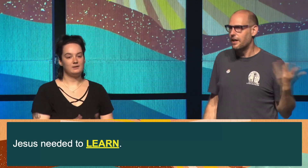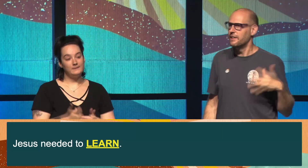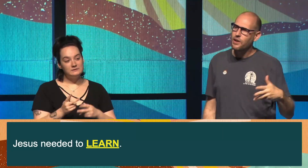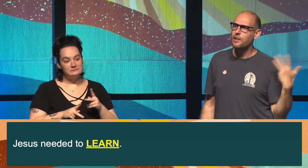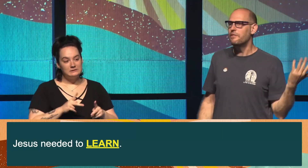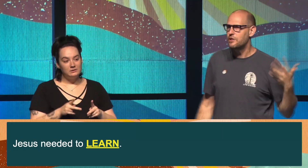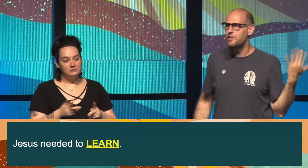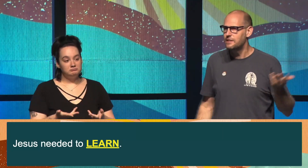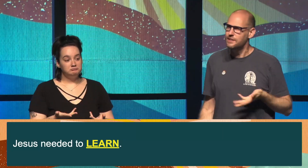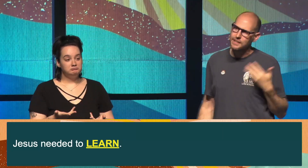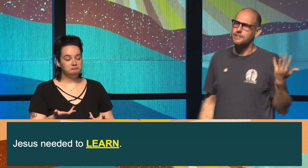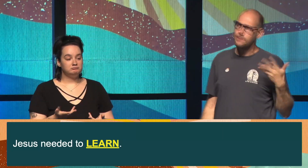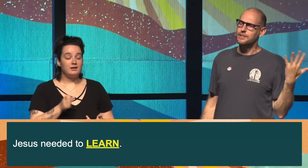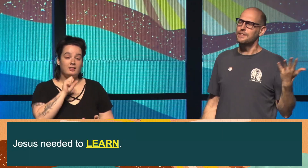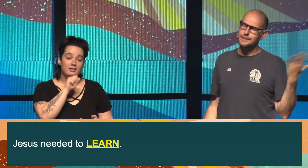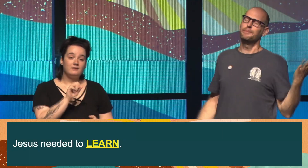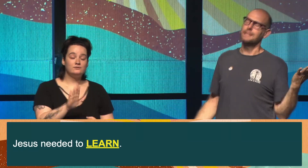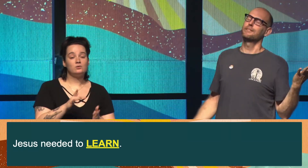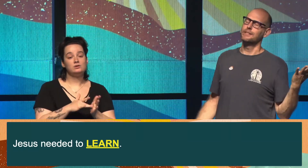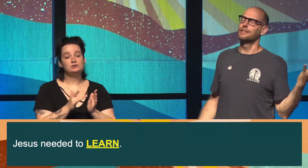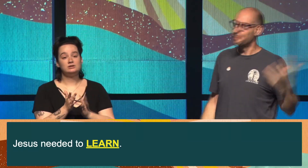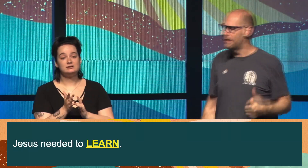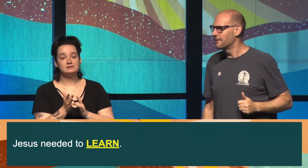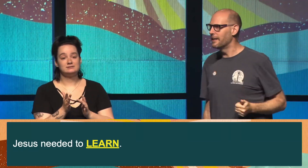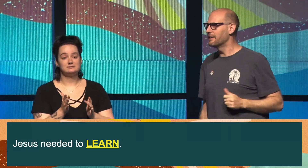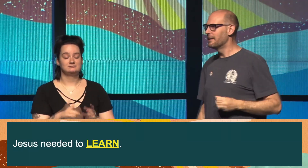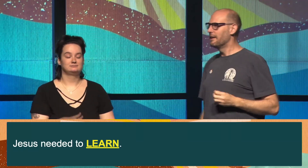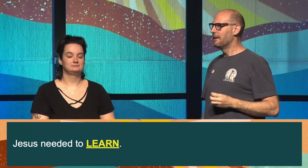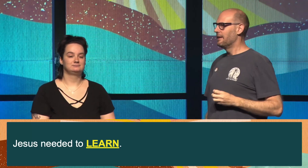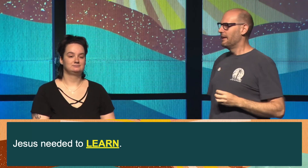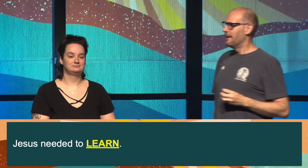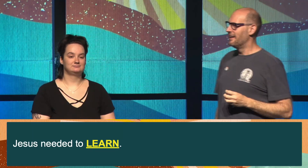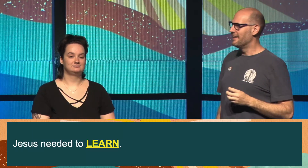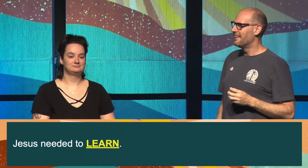like, Gandhi, I love your Jesus. It's the Christians I'm not so sure about, right?